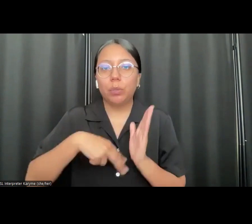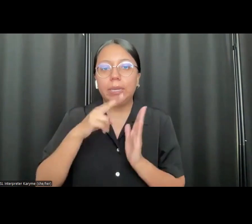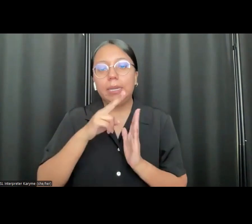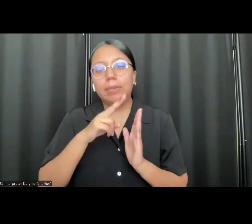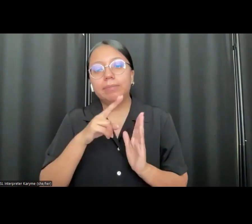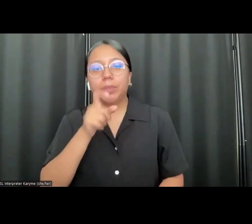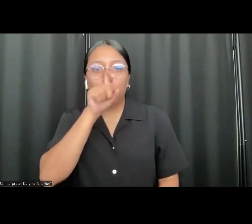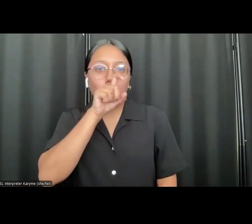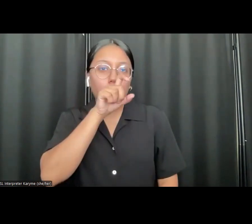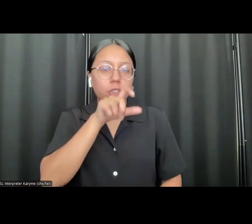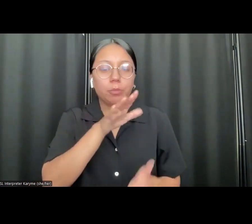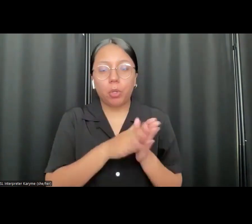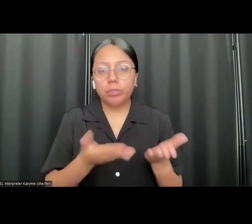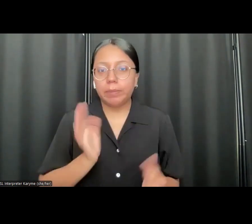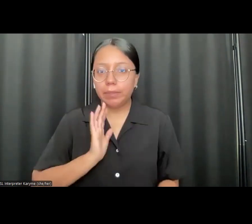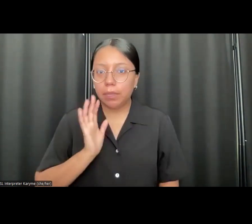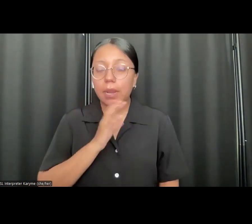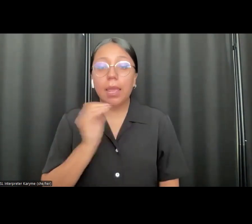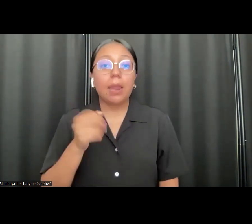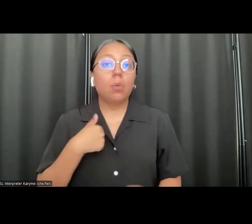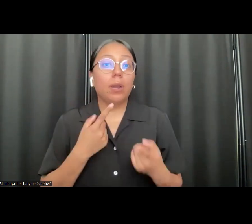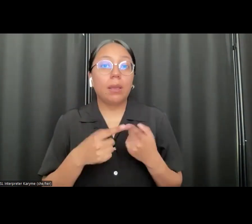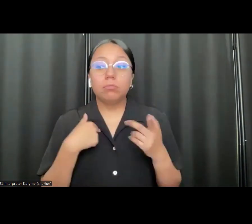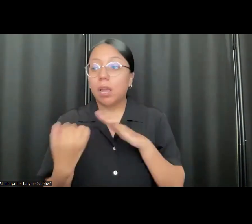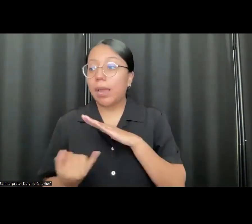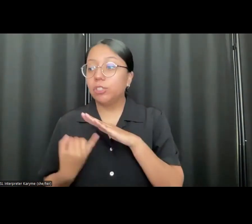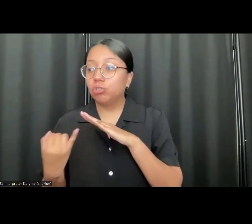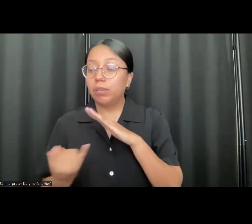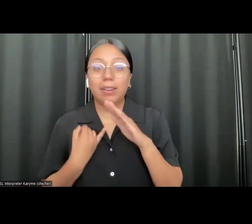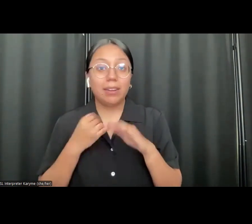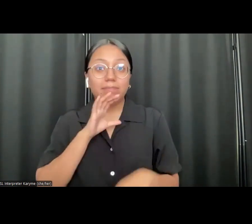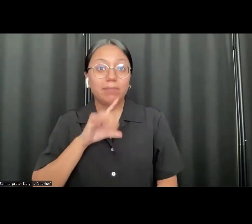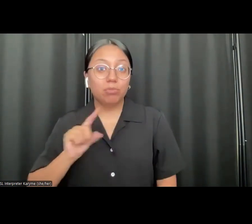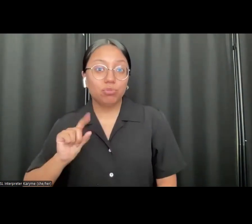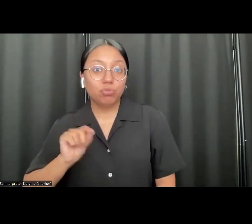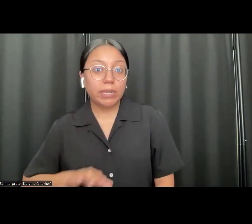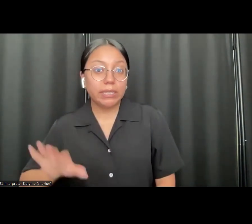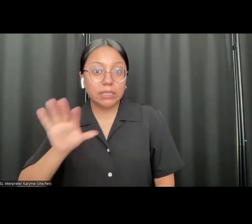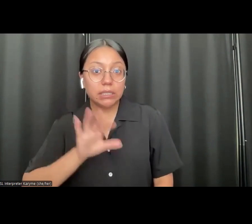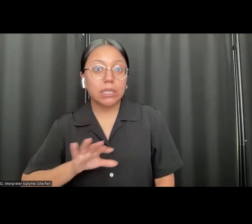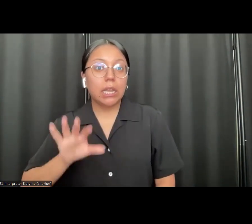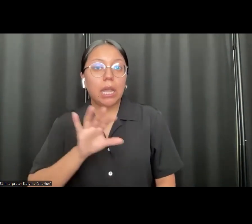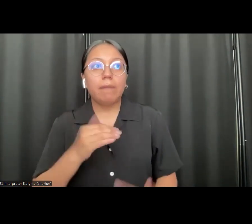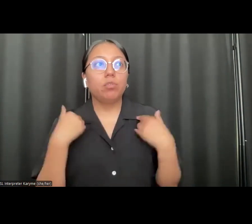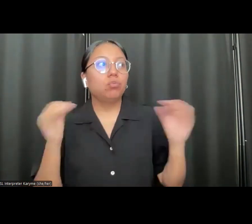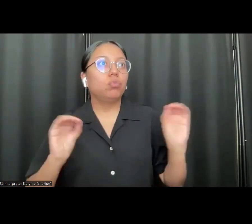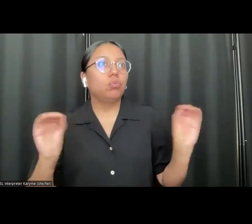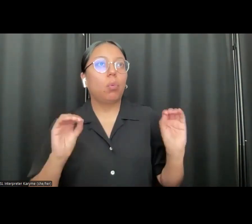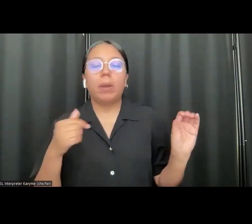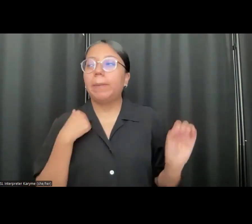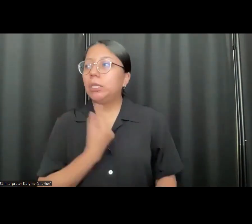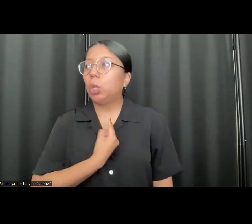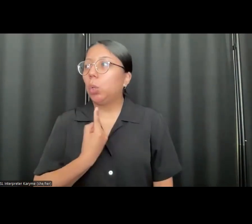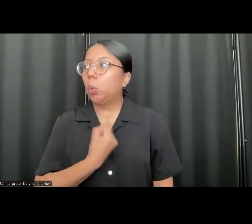early 20s, I was like, I don't have anybody, but I've got a bowl of water and a candle, and I'm praying like my life depends on it to